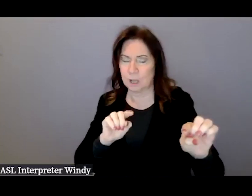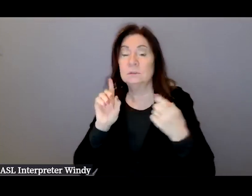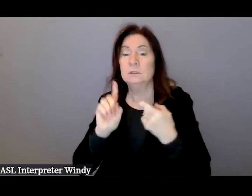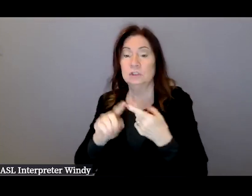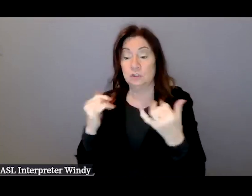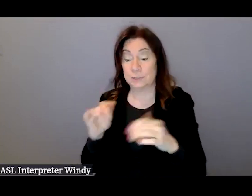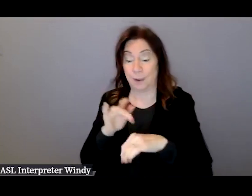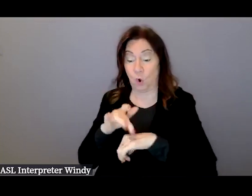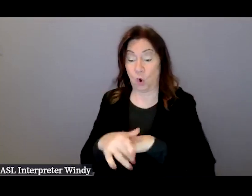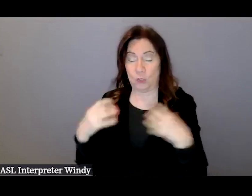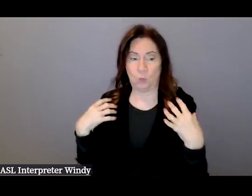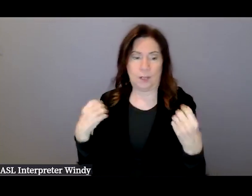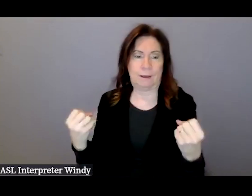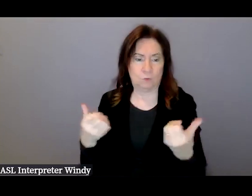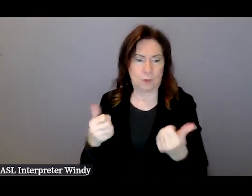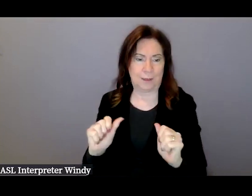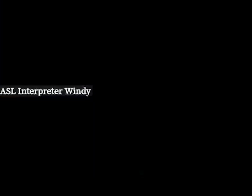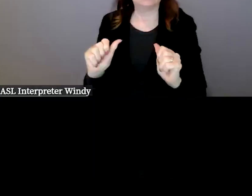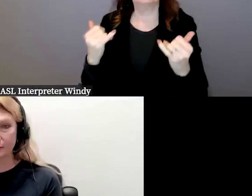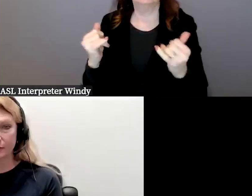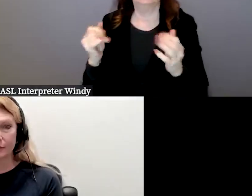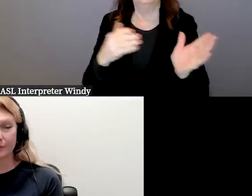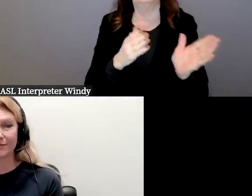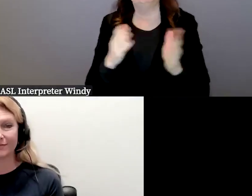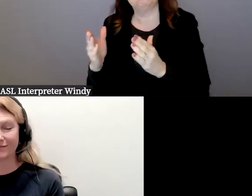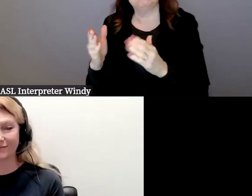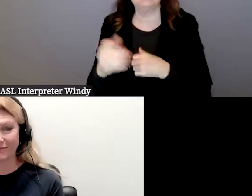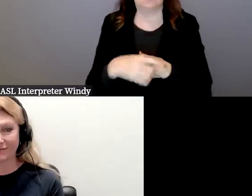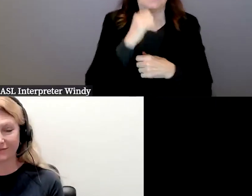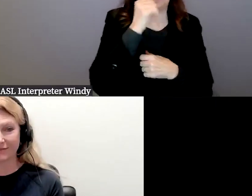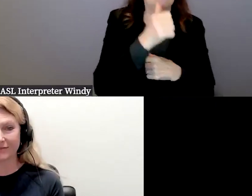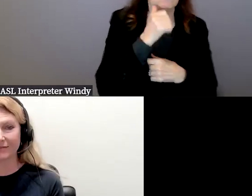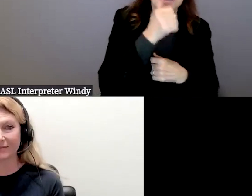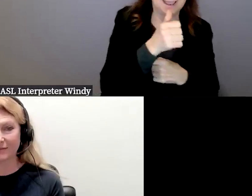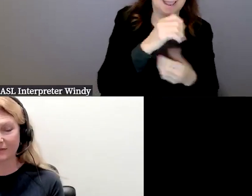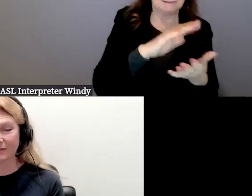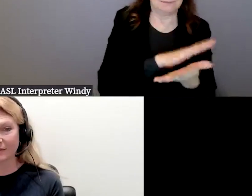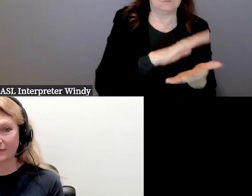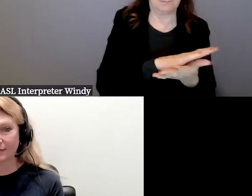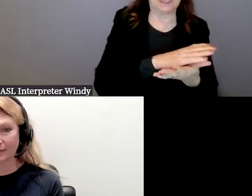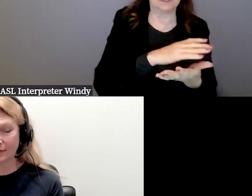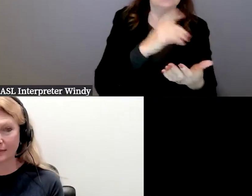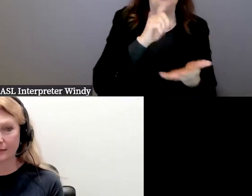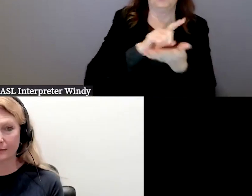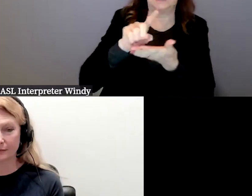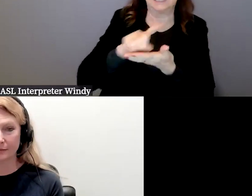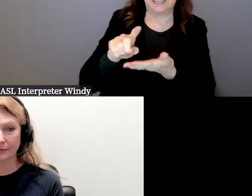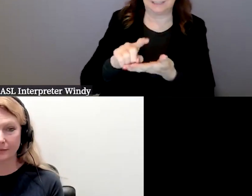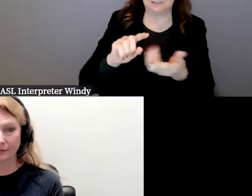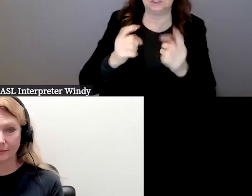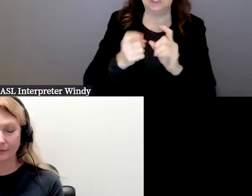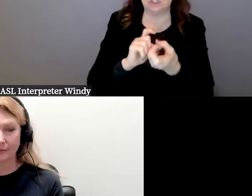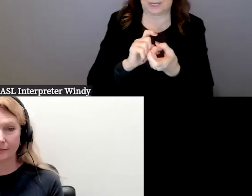early recovery efforts, we are moving from daily information sheets to weekly updates